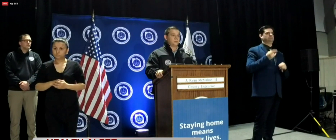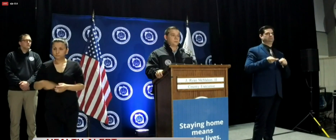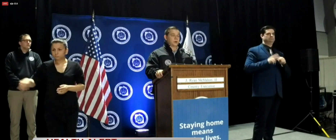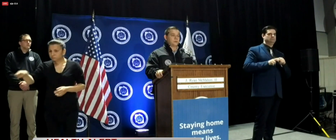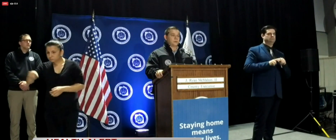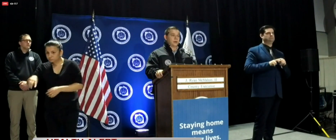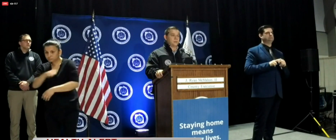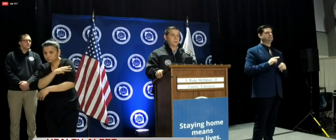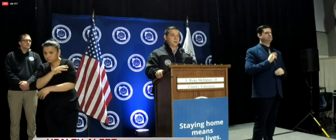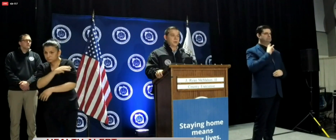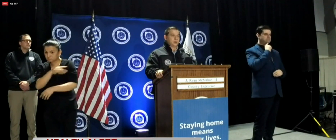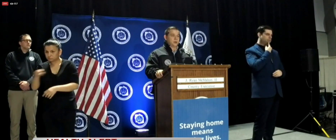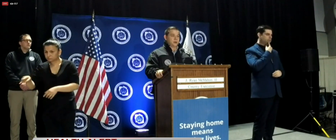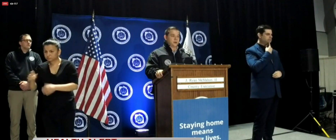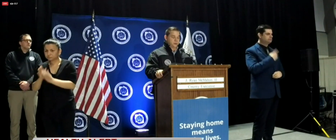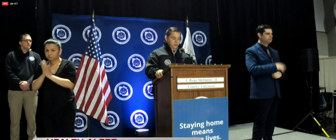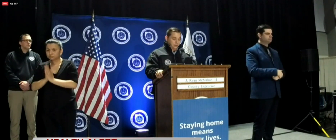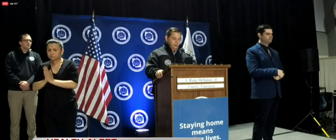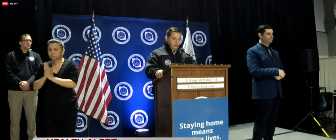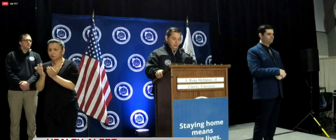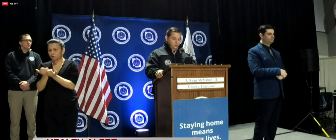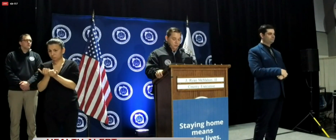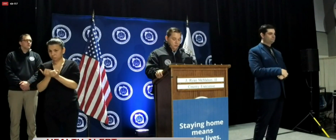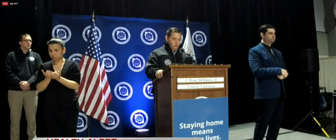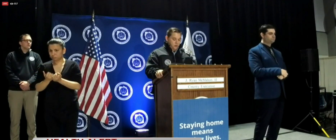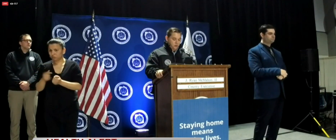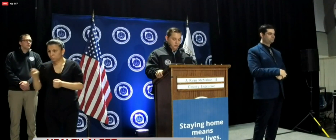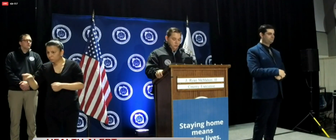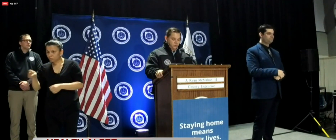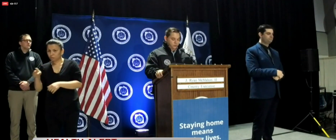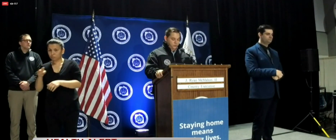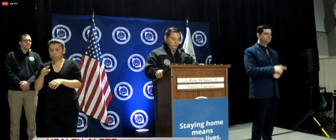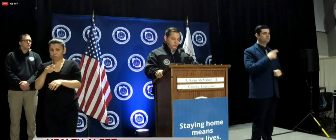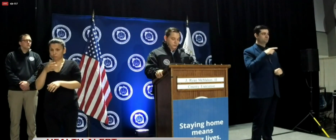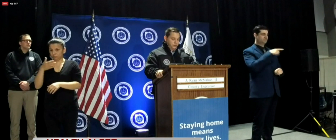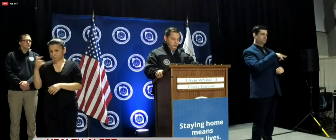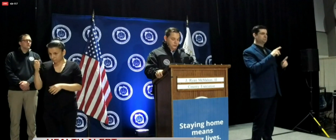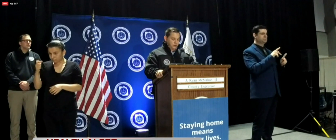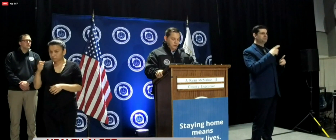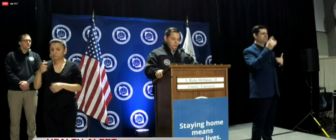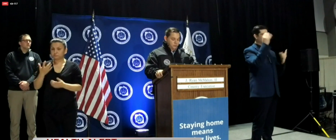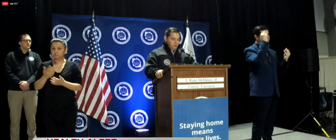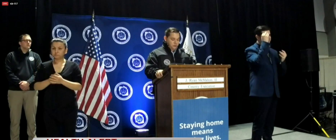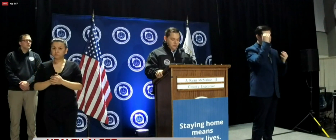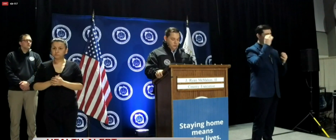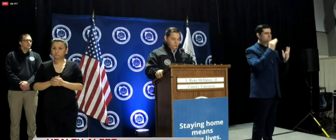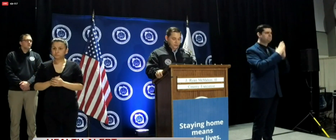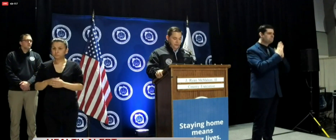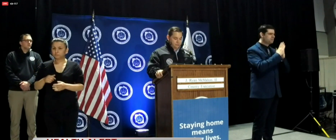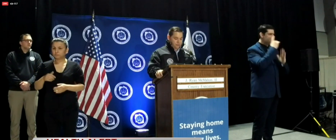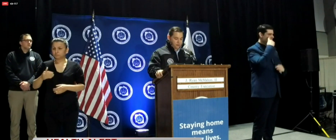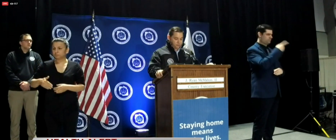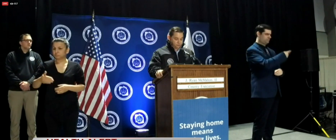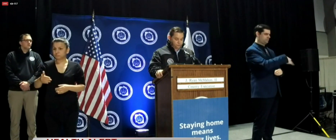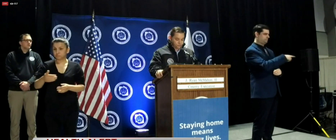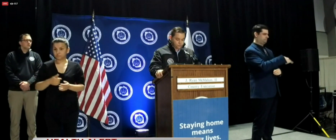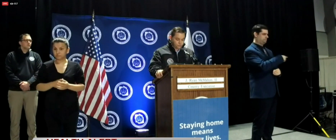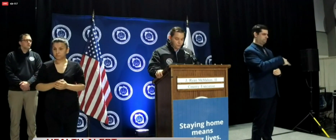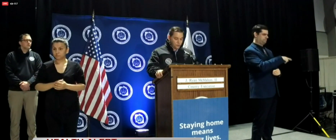to pray for them and think about them over the days to come, and hope that they get